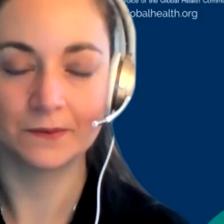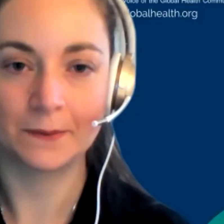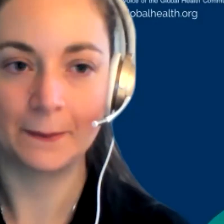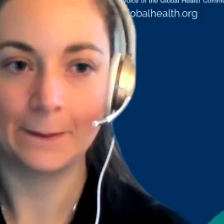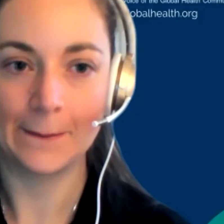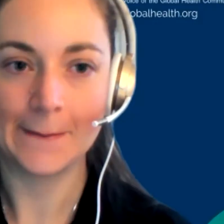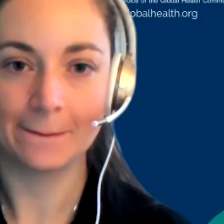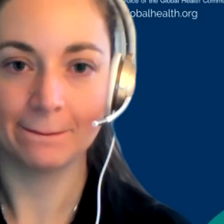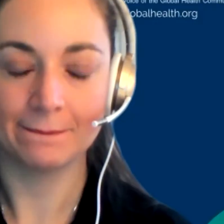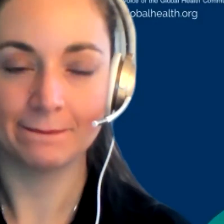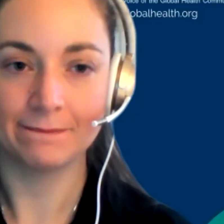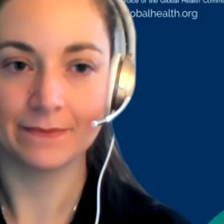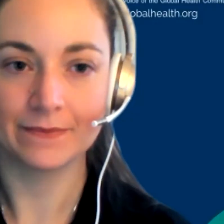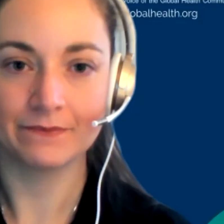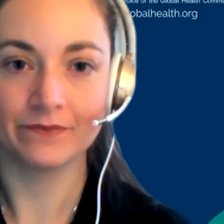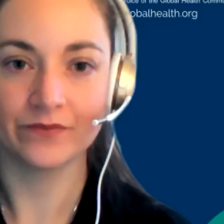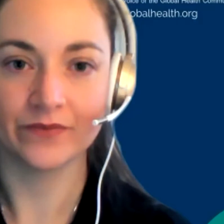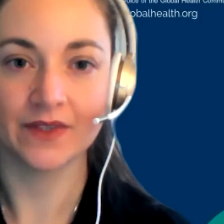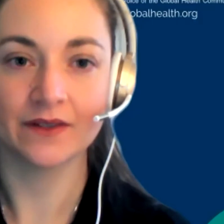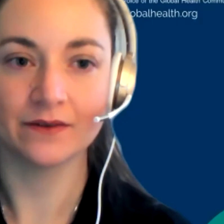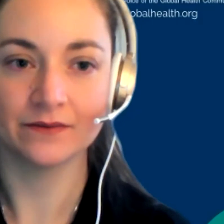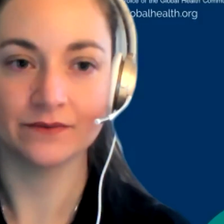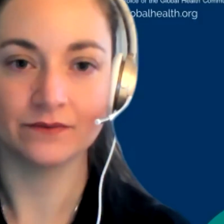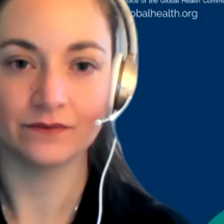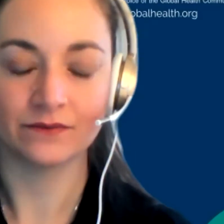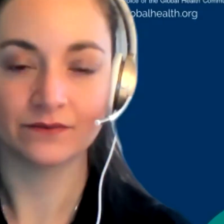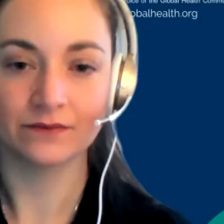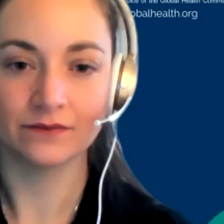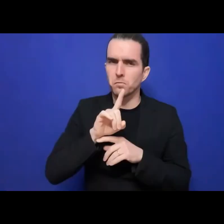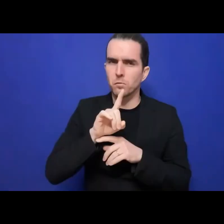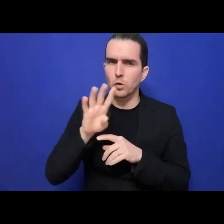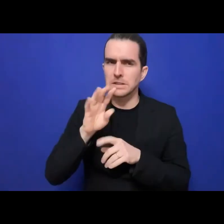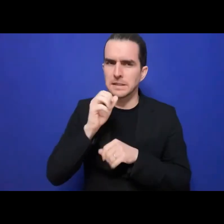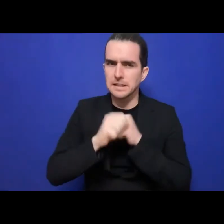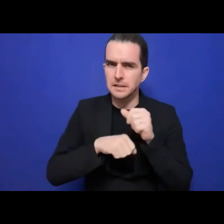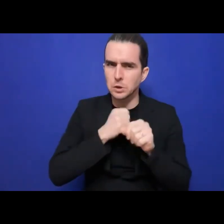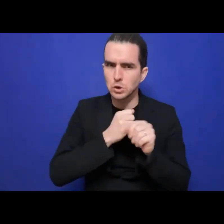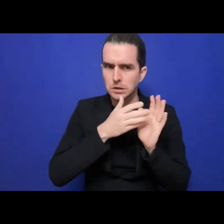some measures, and it had the public awareness.